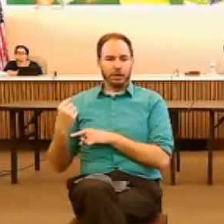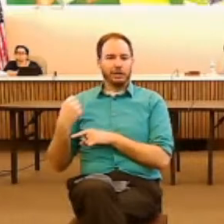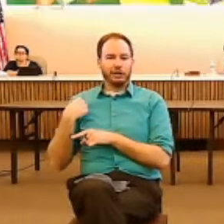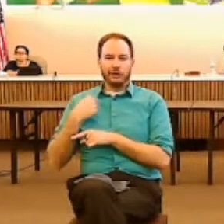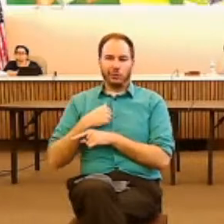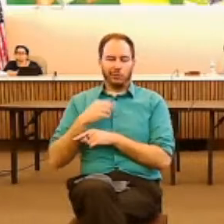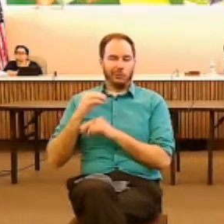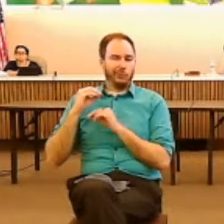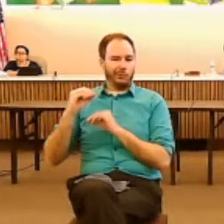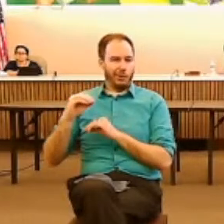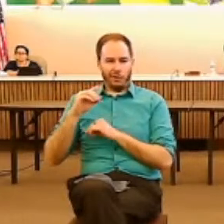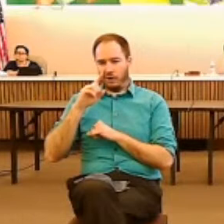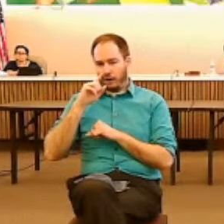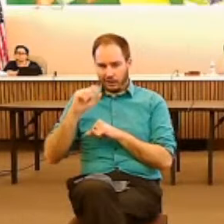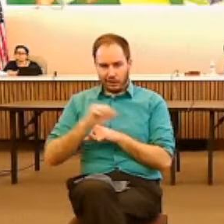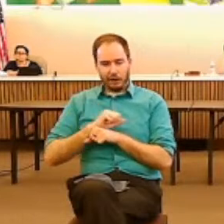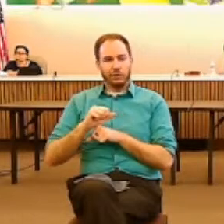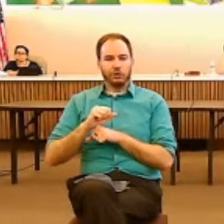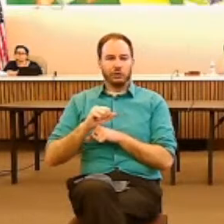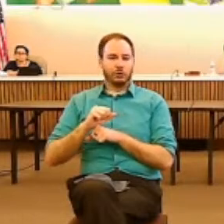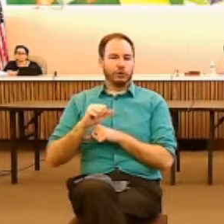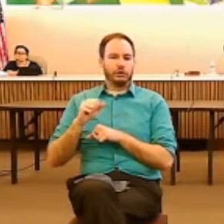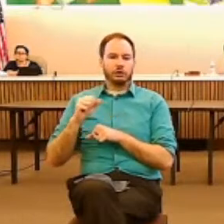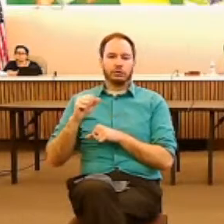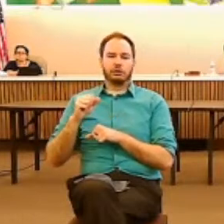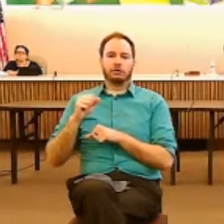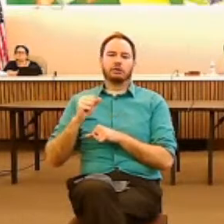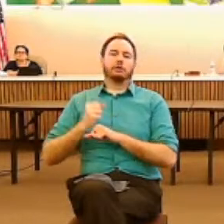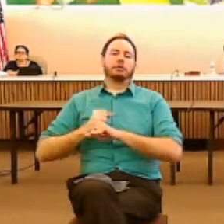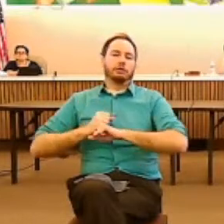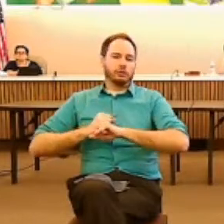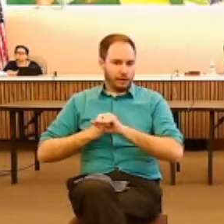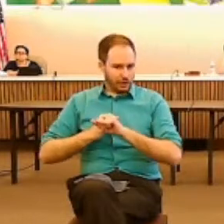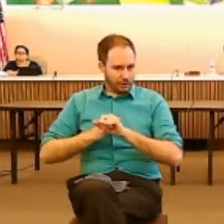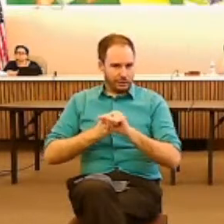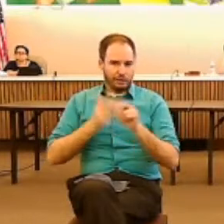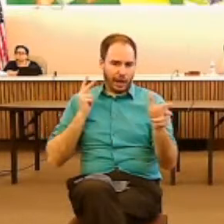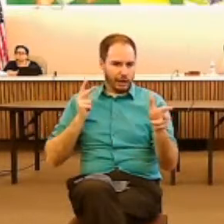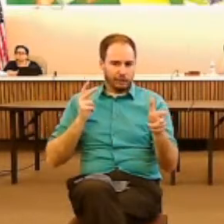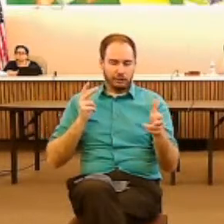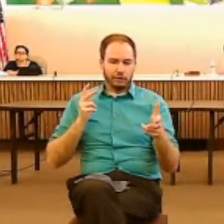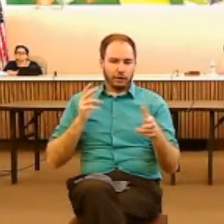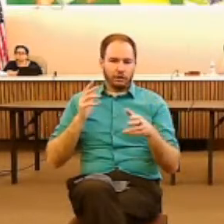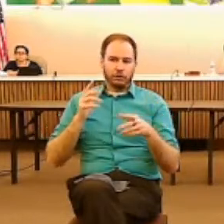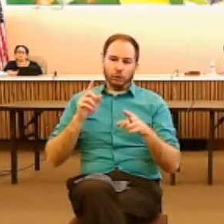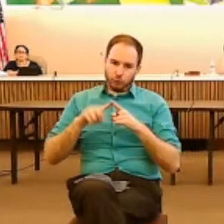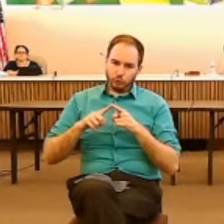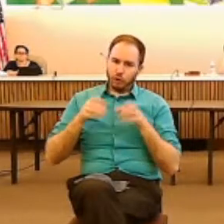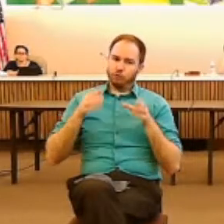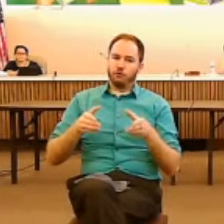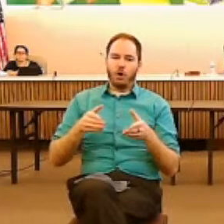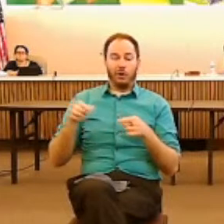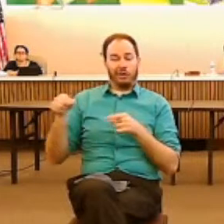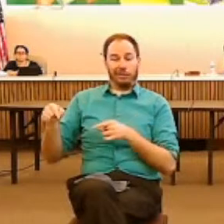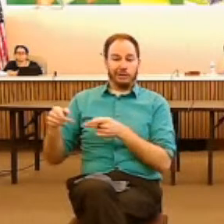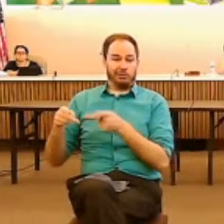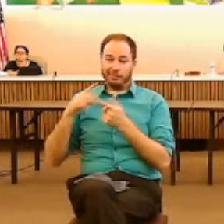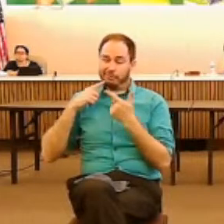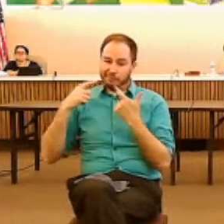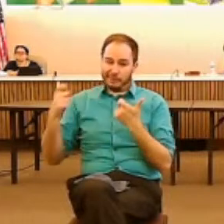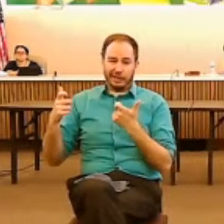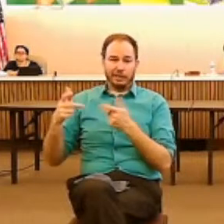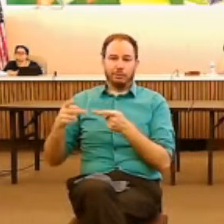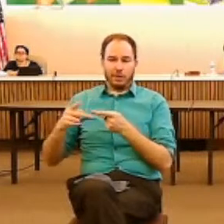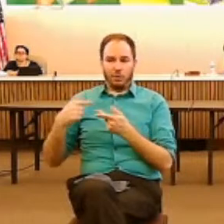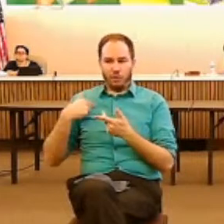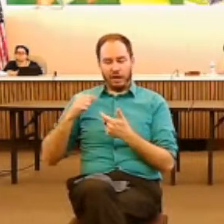had any type of possibility of getting a car stacked out onto the road. This site's a big site. It affords us a